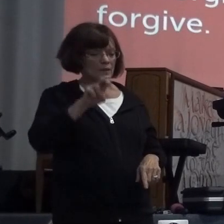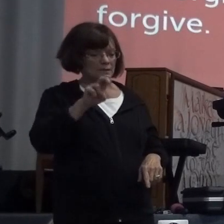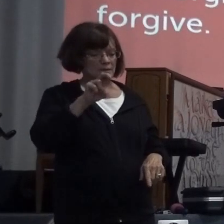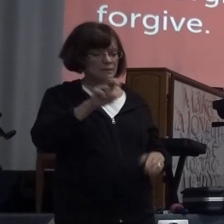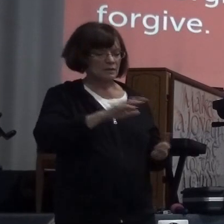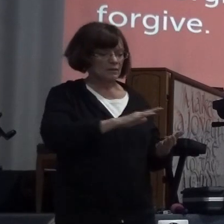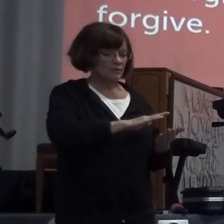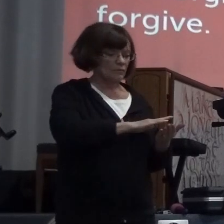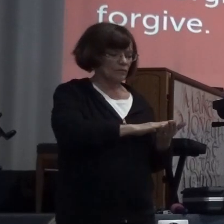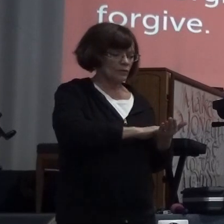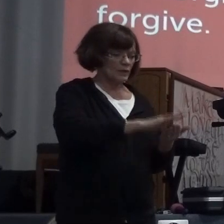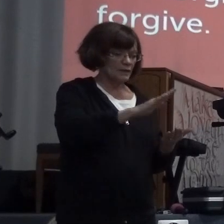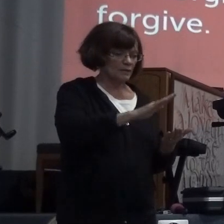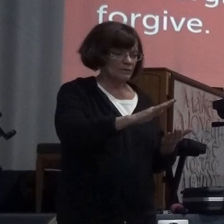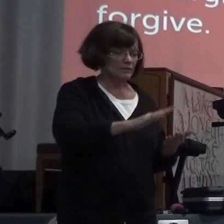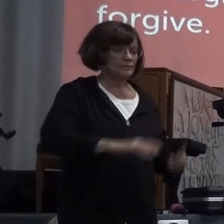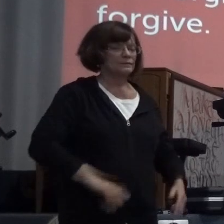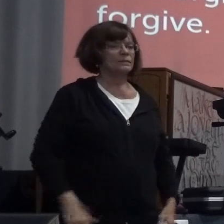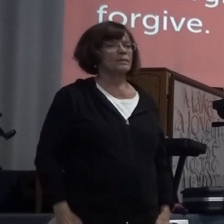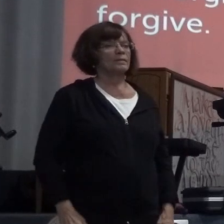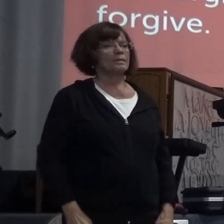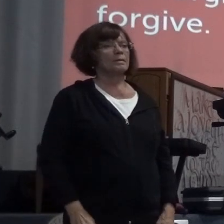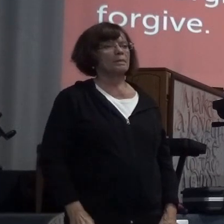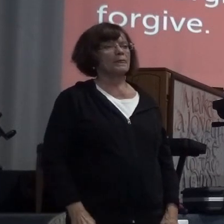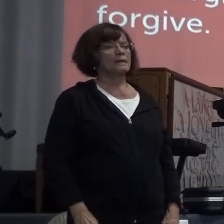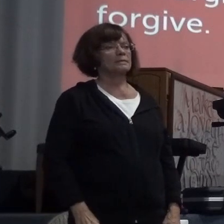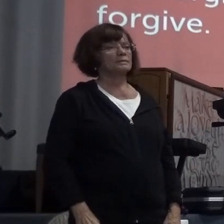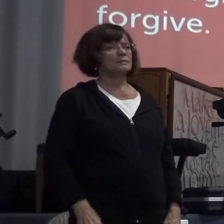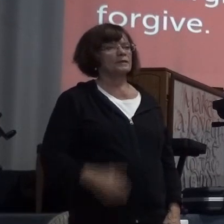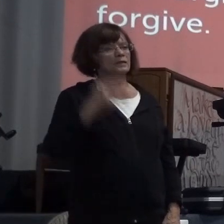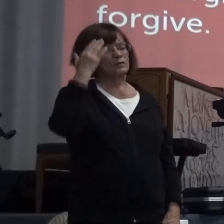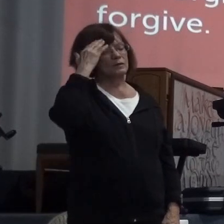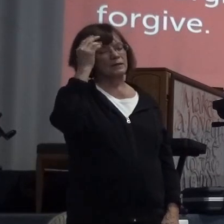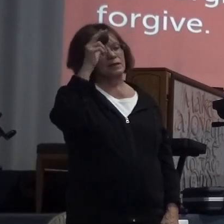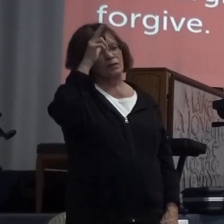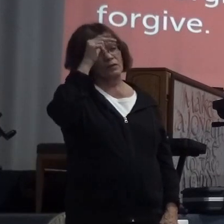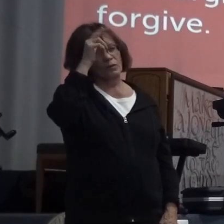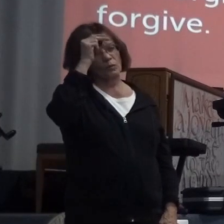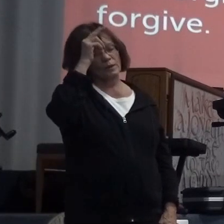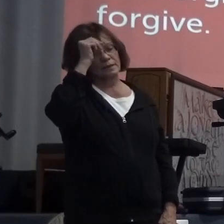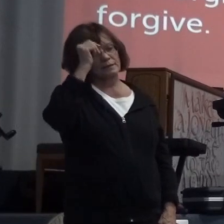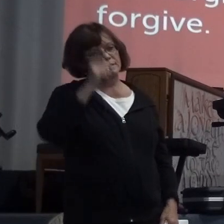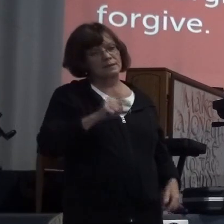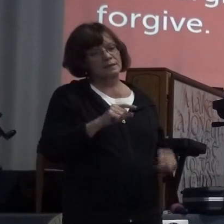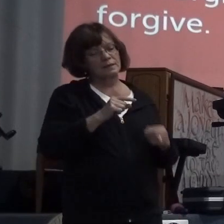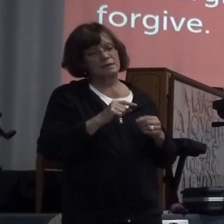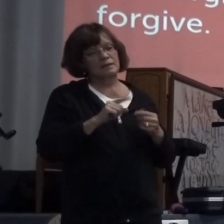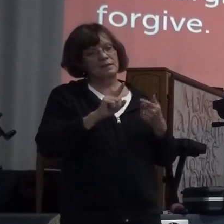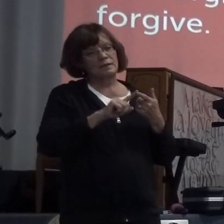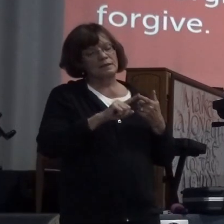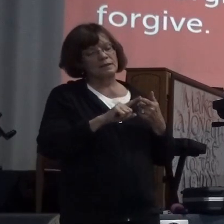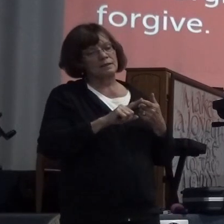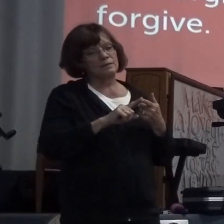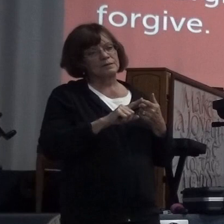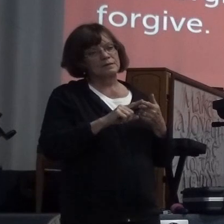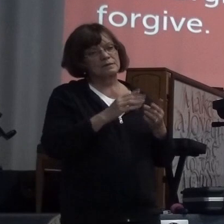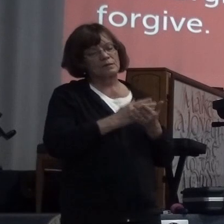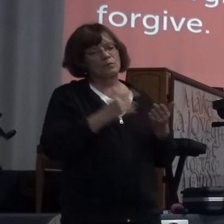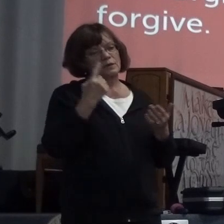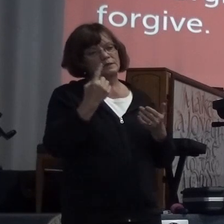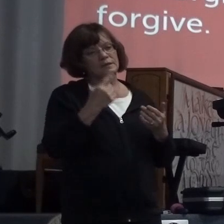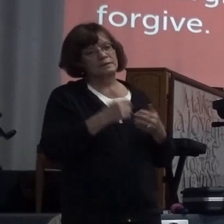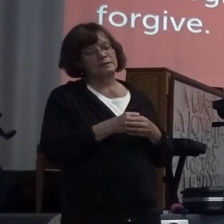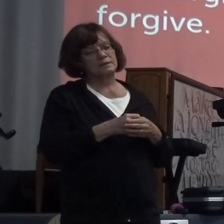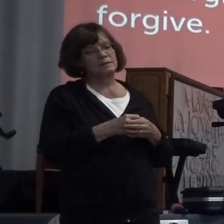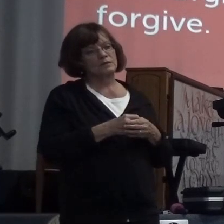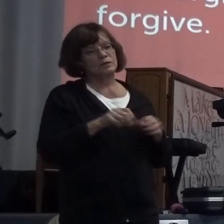And it doesn't matter. You can think of the most wicked thing that someone can do to you. You can be tortured to the